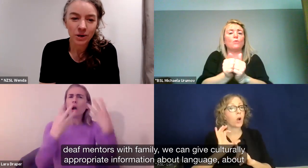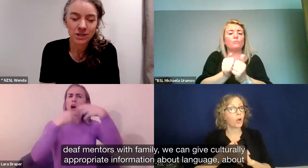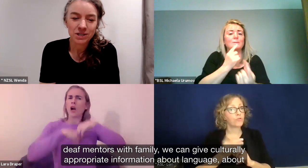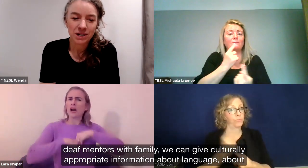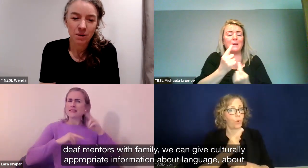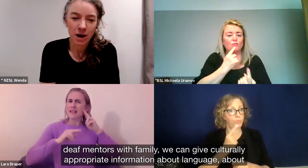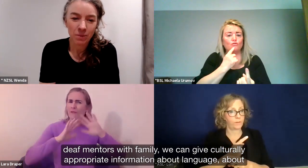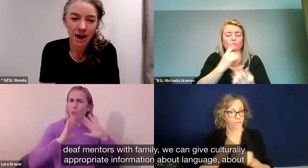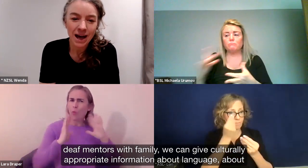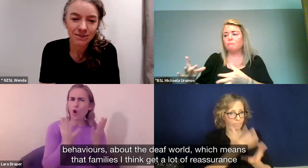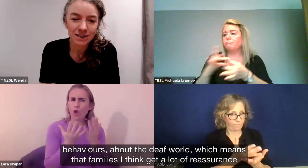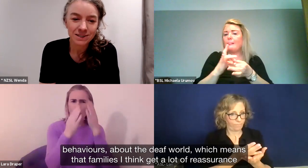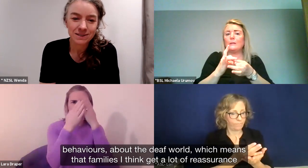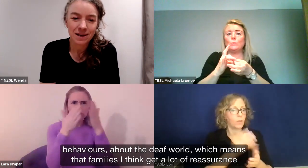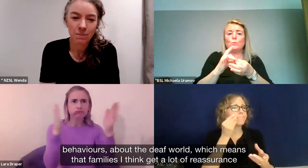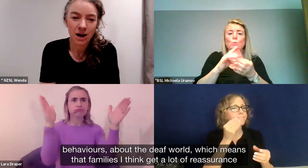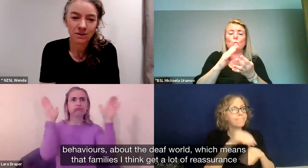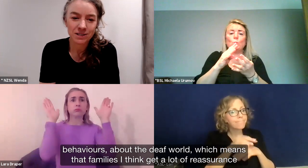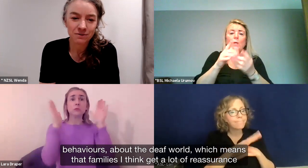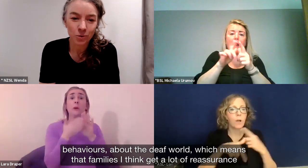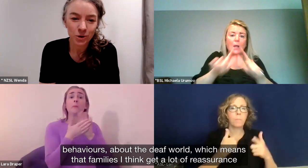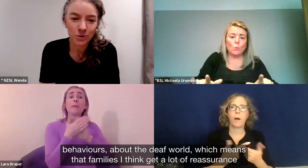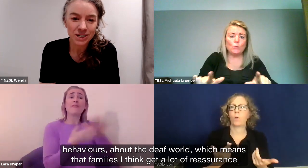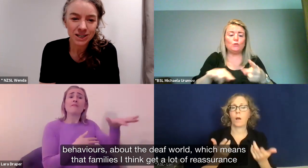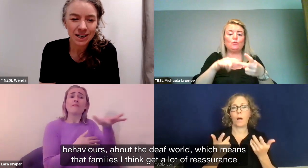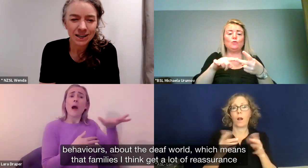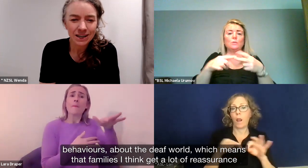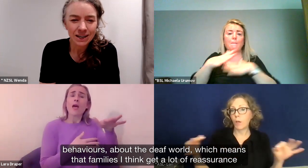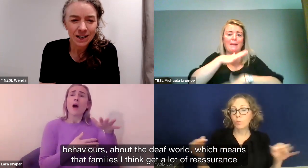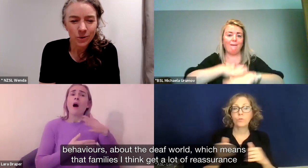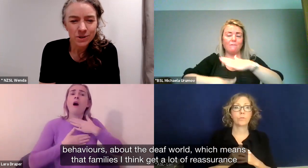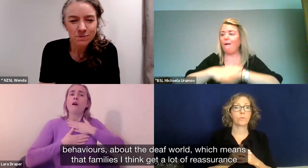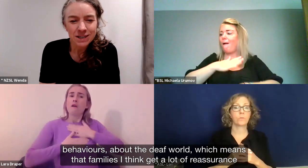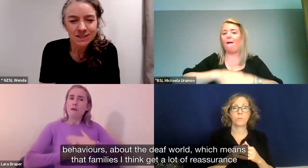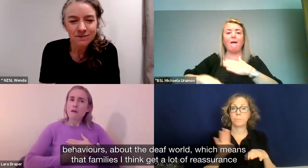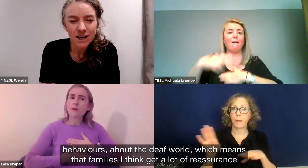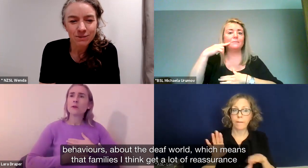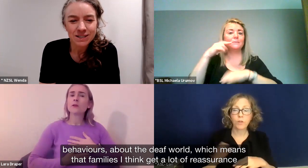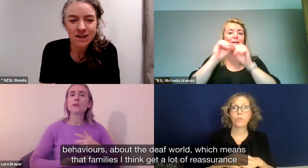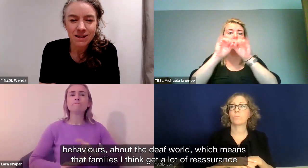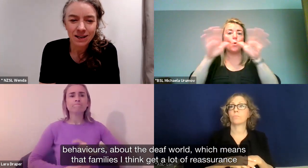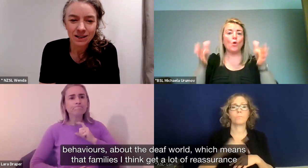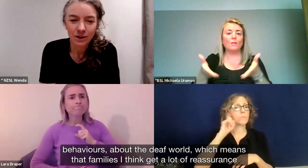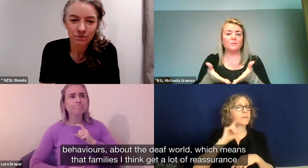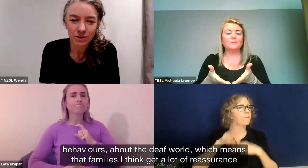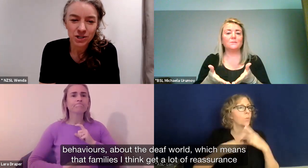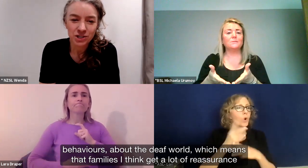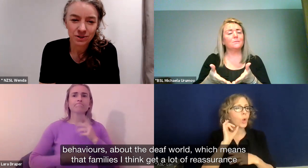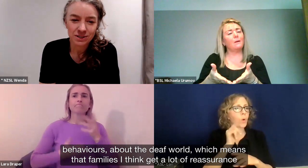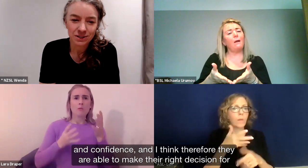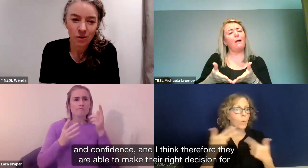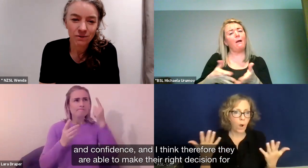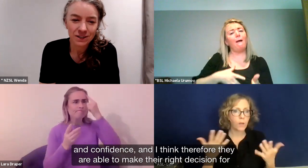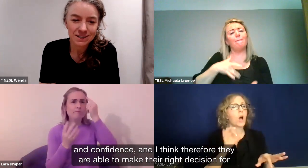language, about behaviours, about the deaf world, which means that families I think get a lot of